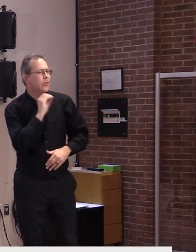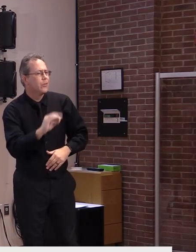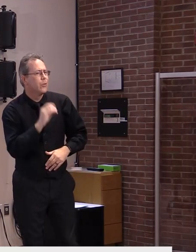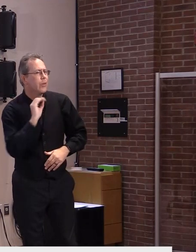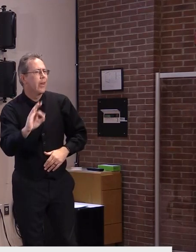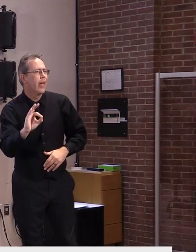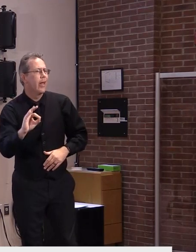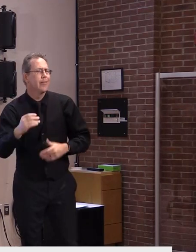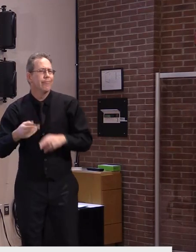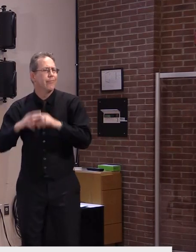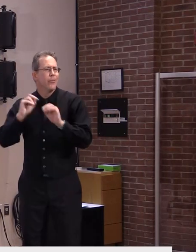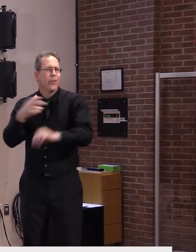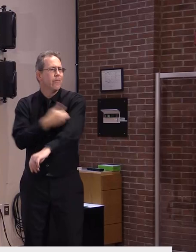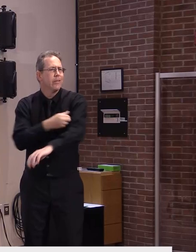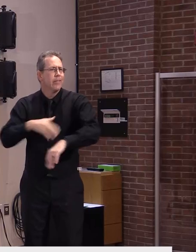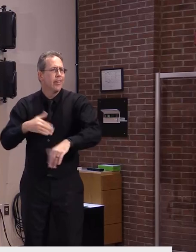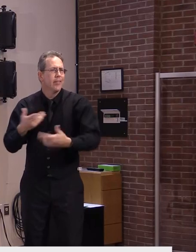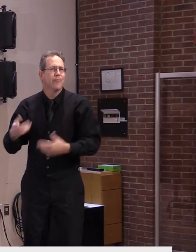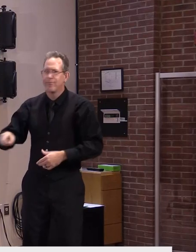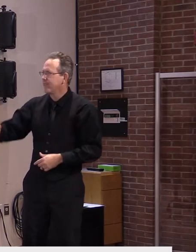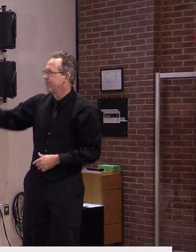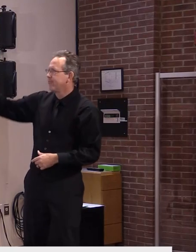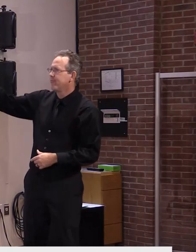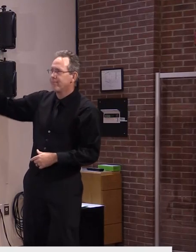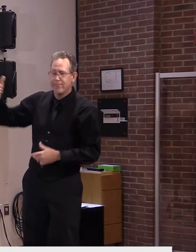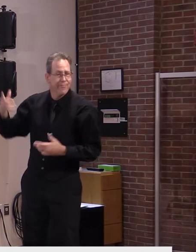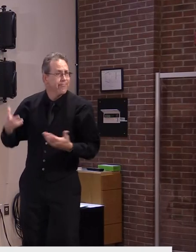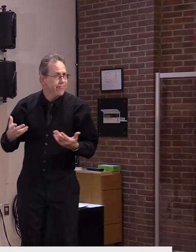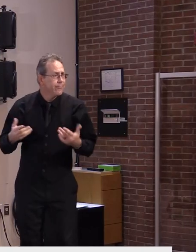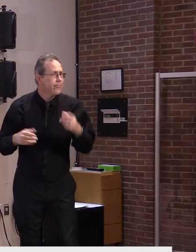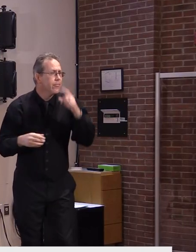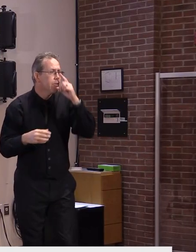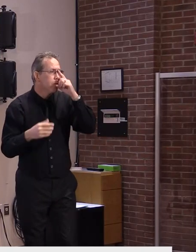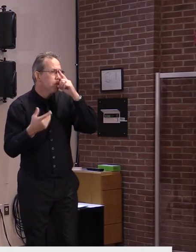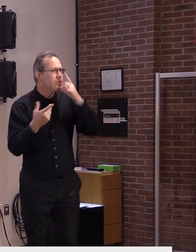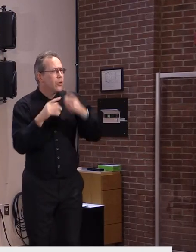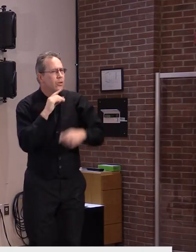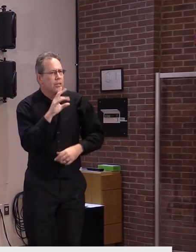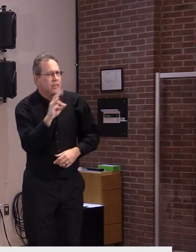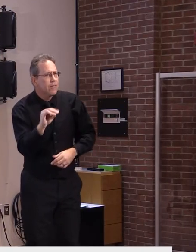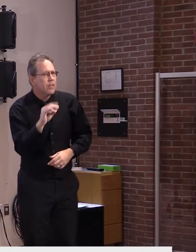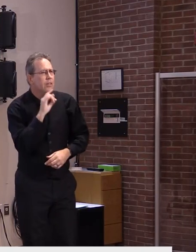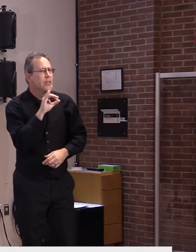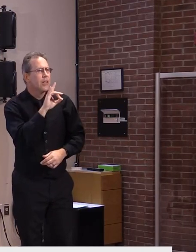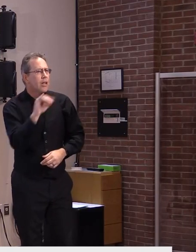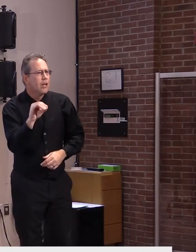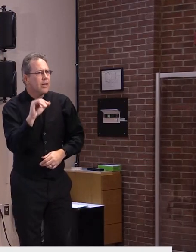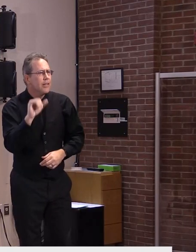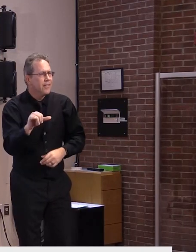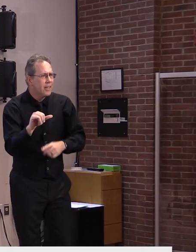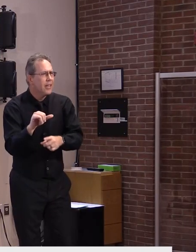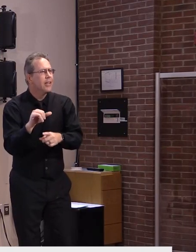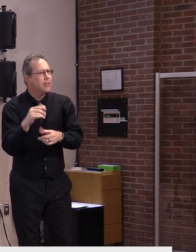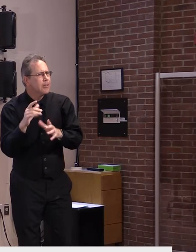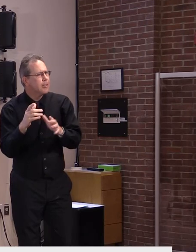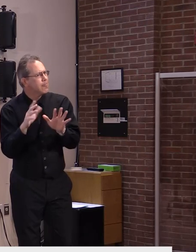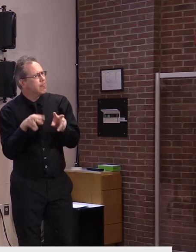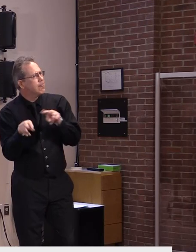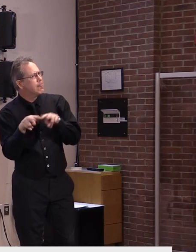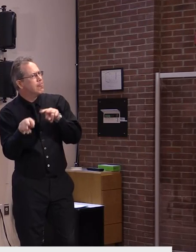well. So again, for those who are visiting, maybe elderly friends or family, be cautious, take a test before you